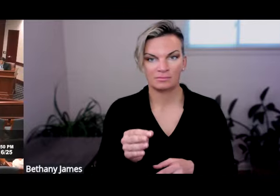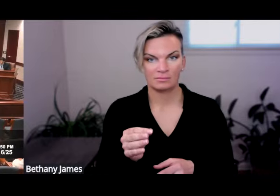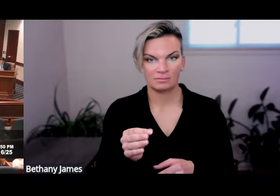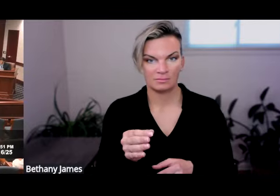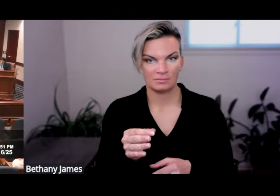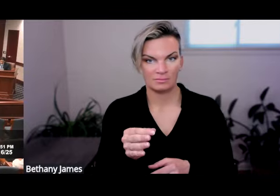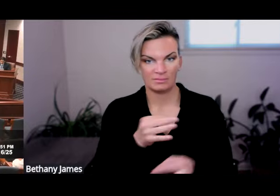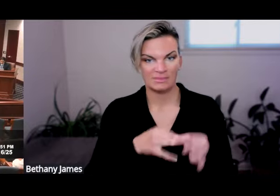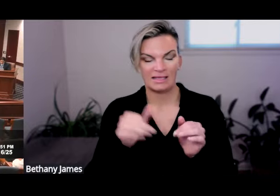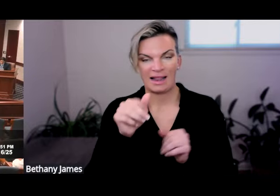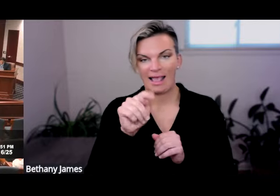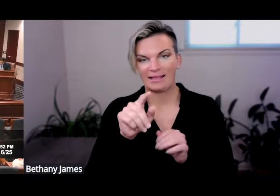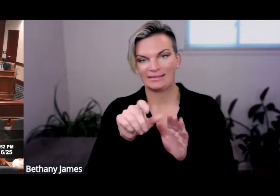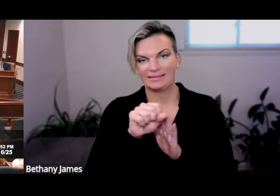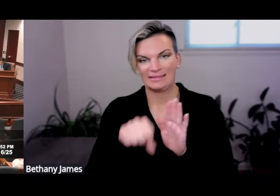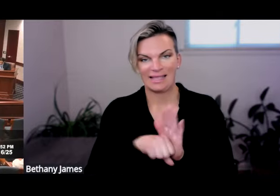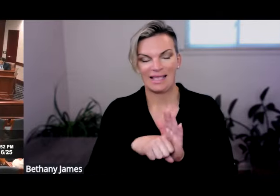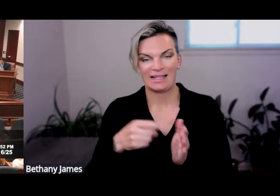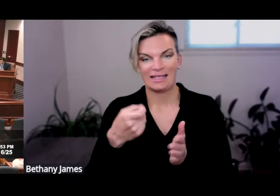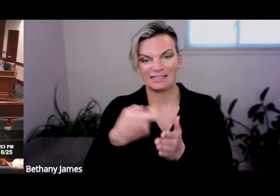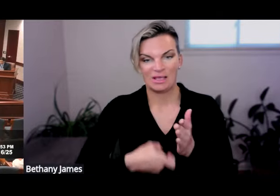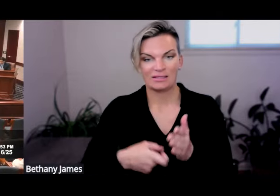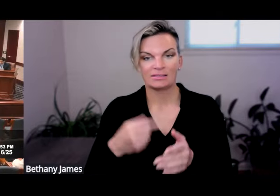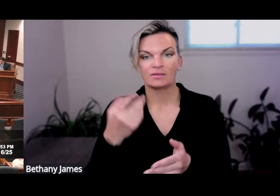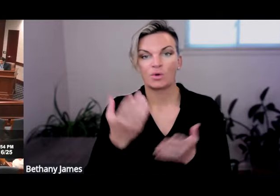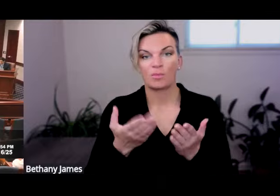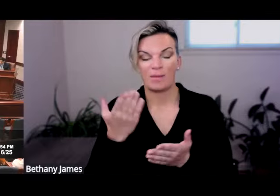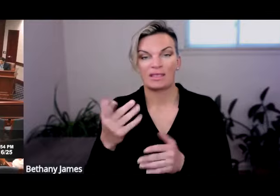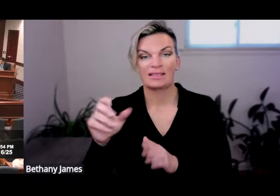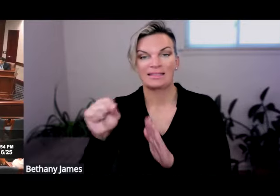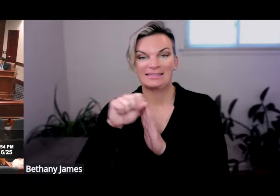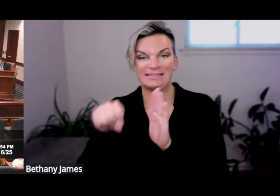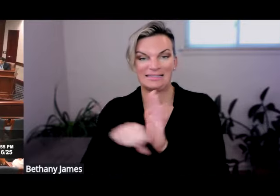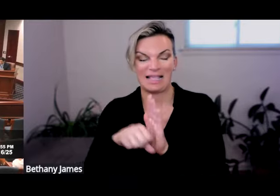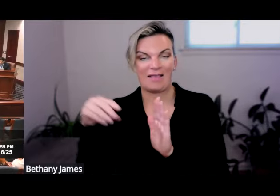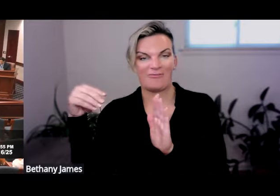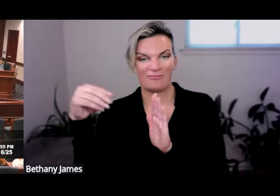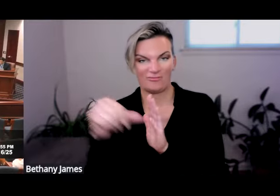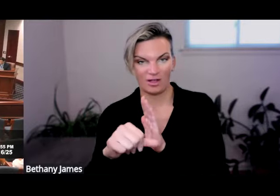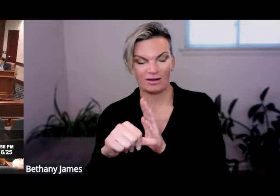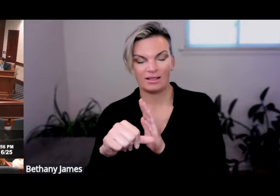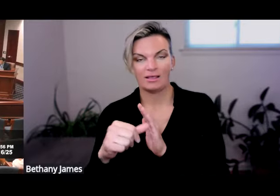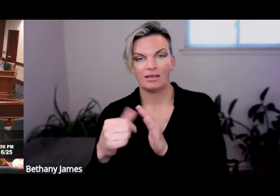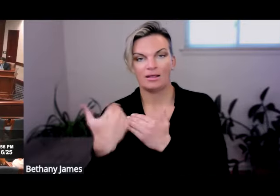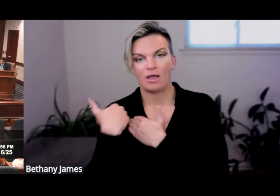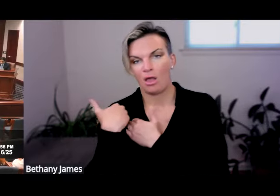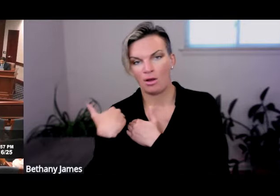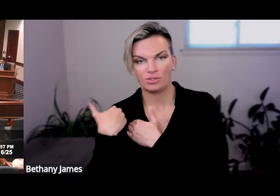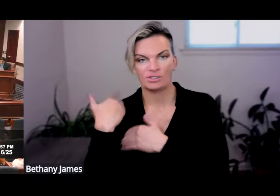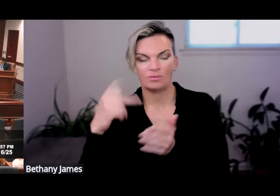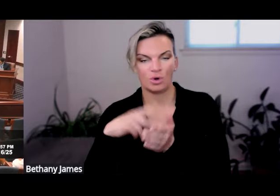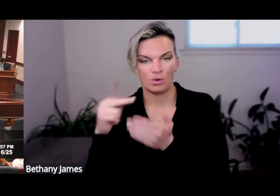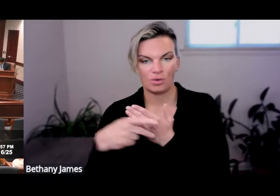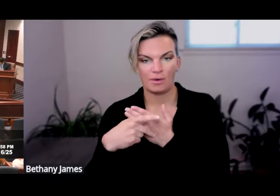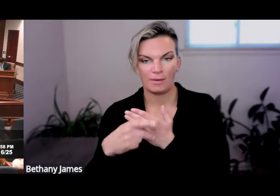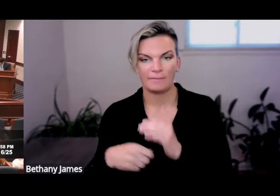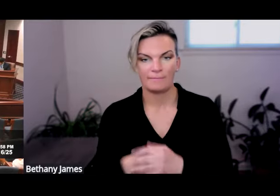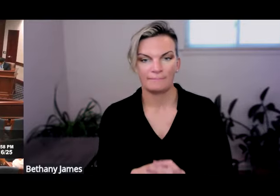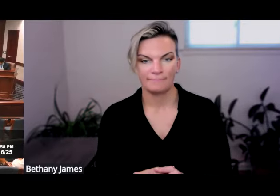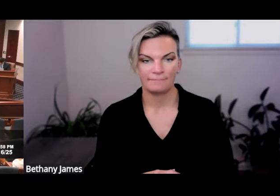what if you did require state funded hardship program, and that would get rid of at? That would work. Hyphenated.